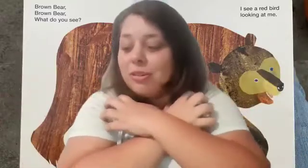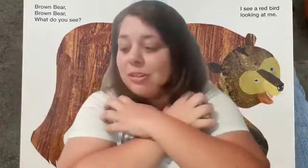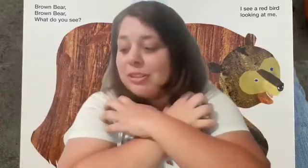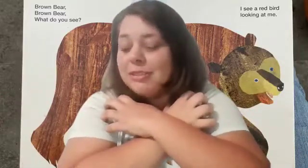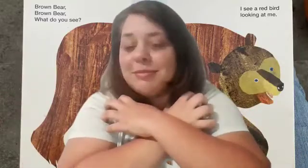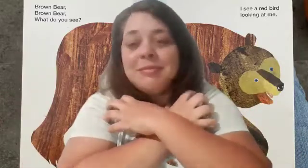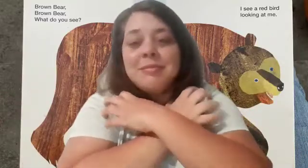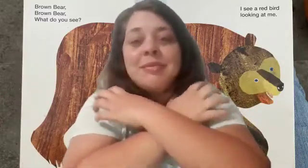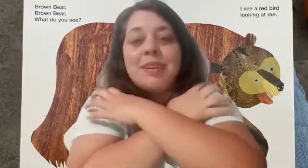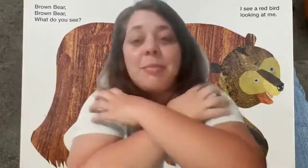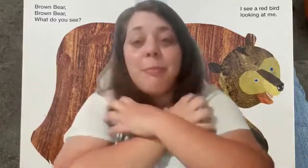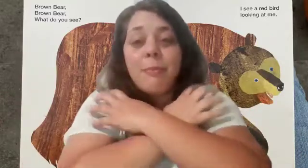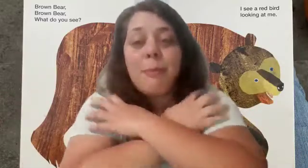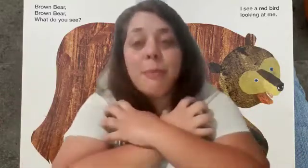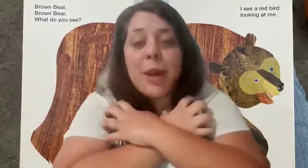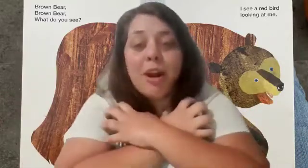your shoulders.